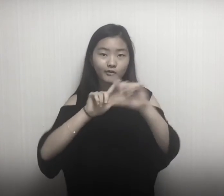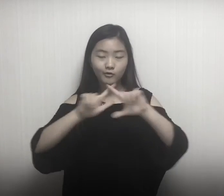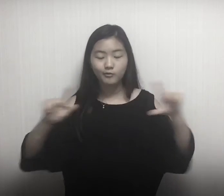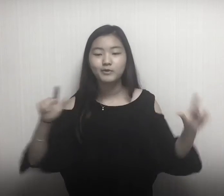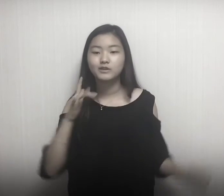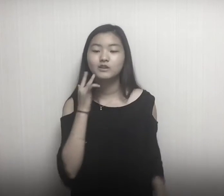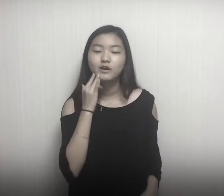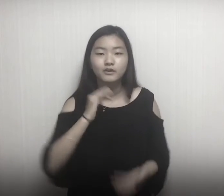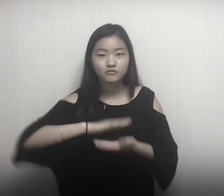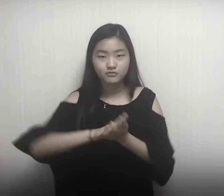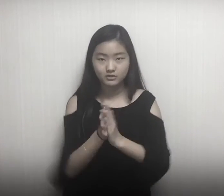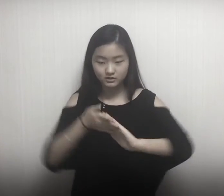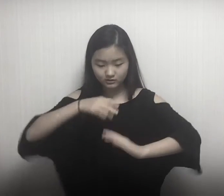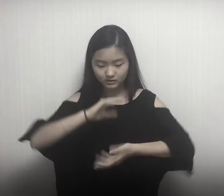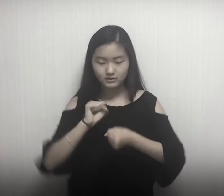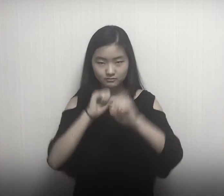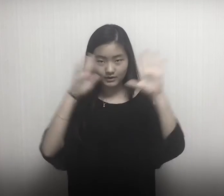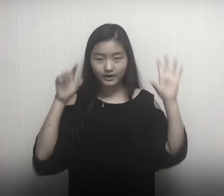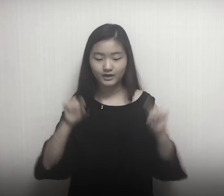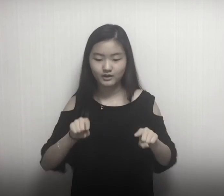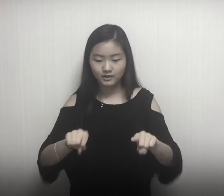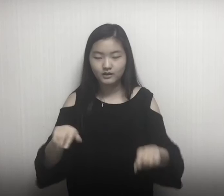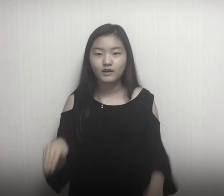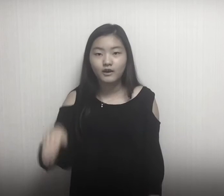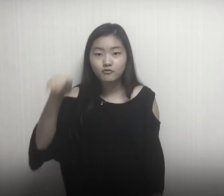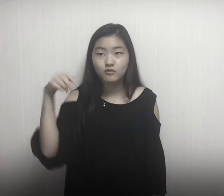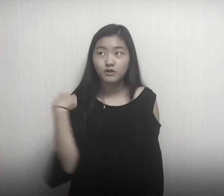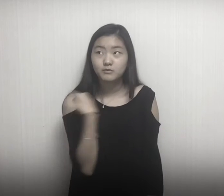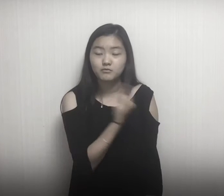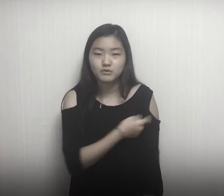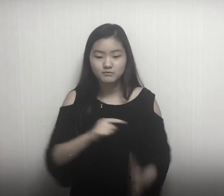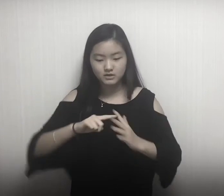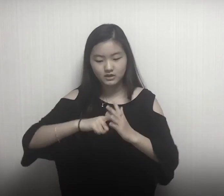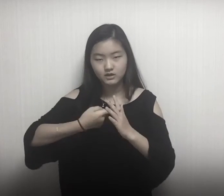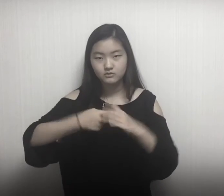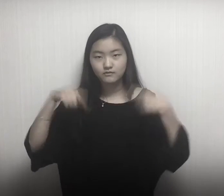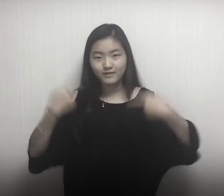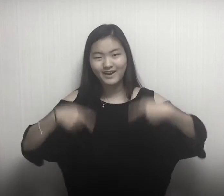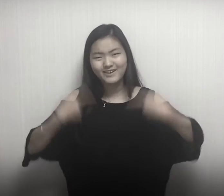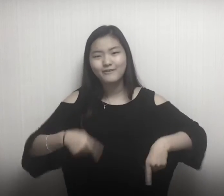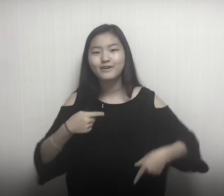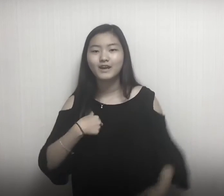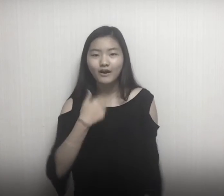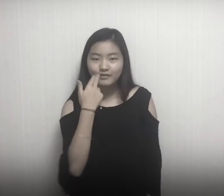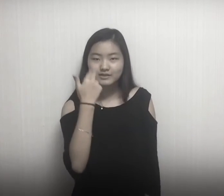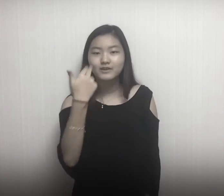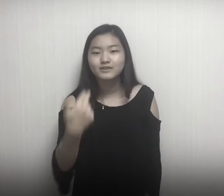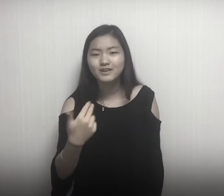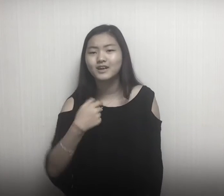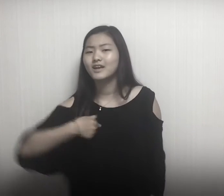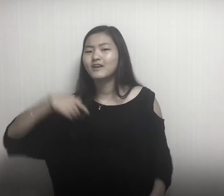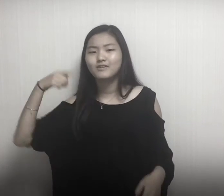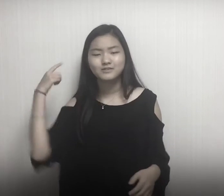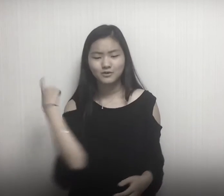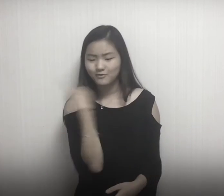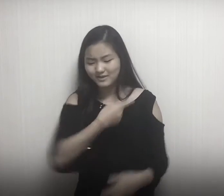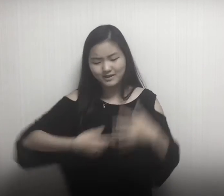But that light grew a little less bright As I grew up and we began to fight When I was 13, I was so damn